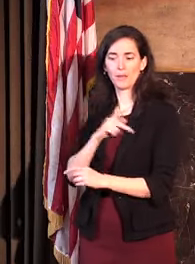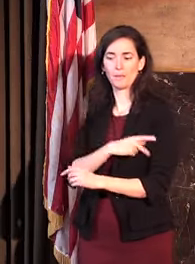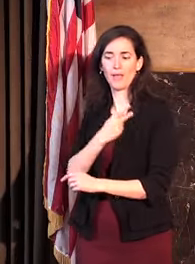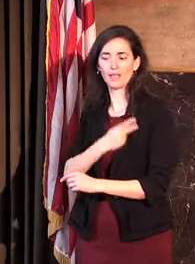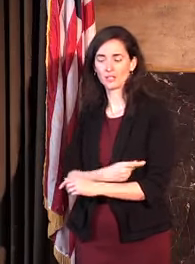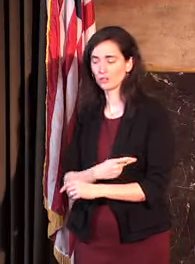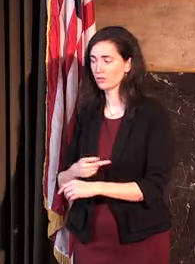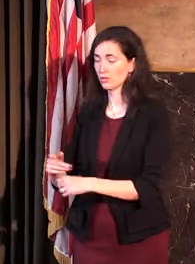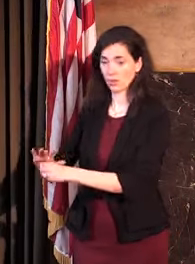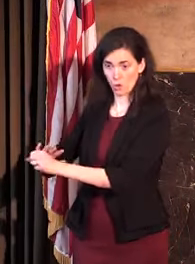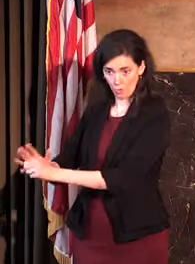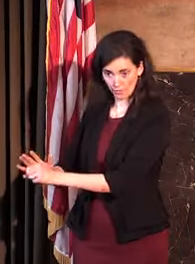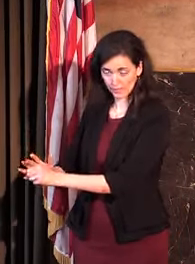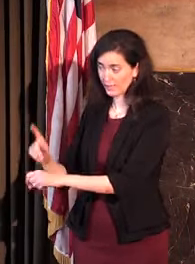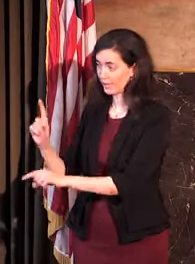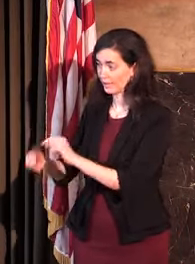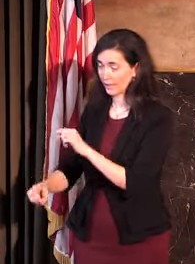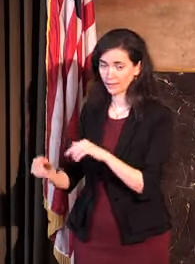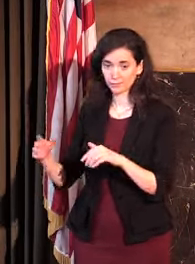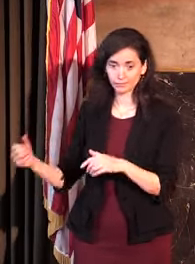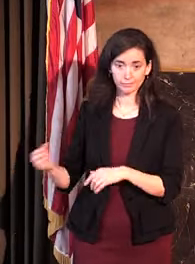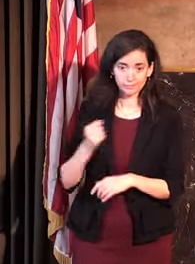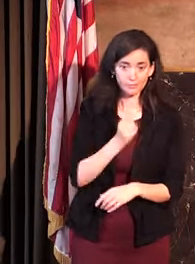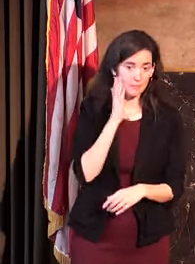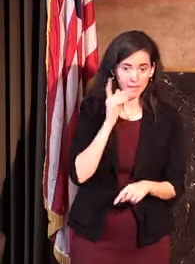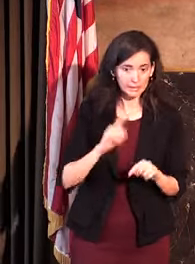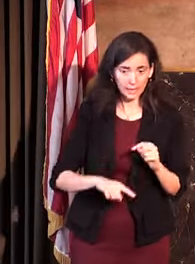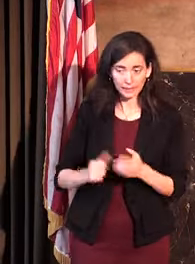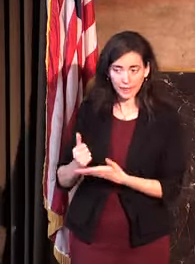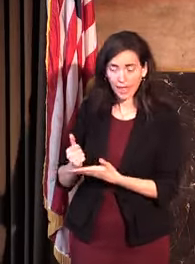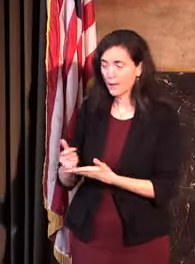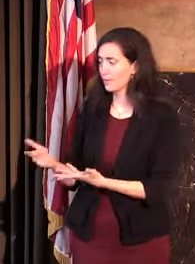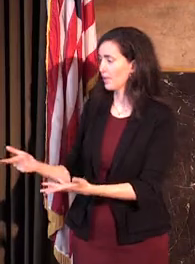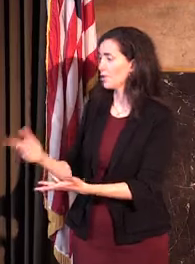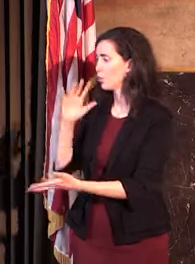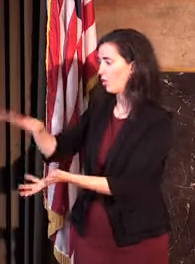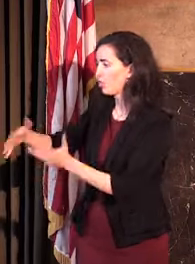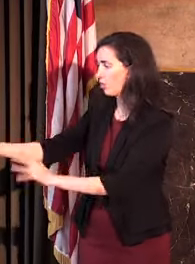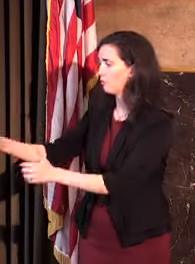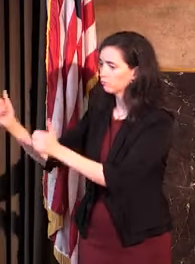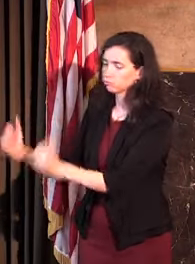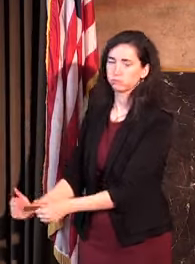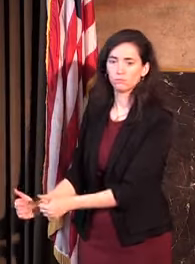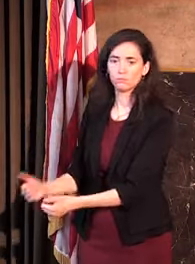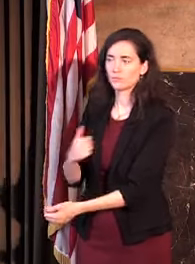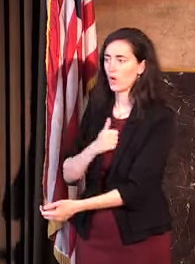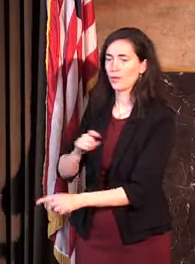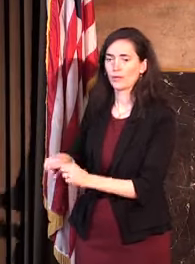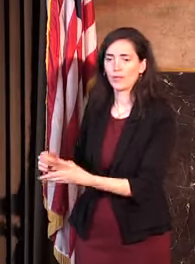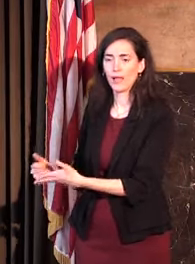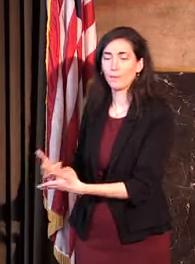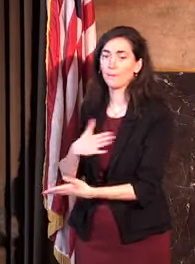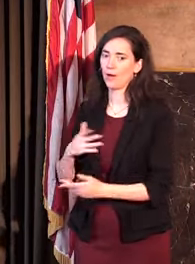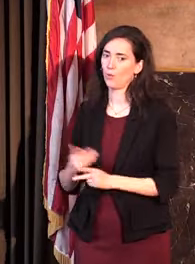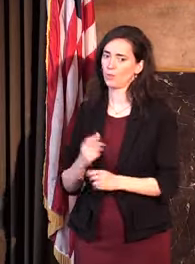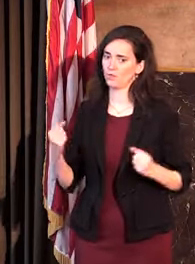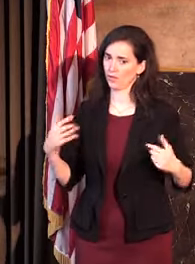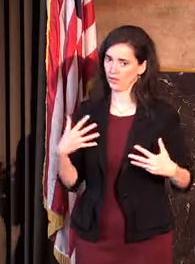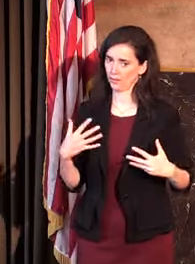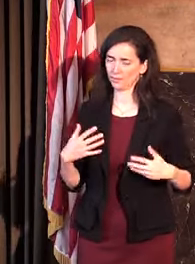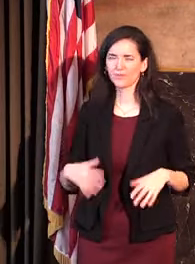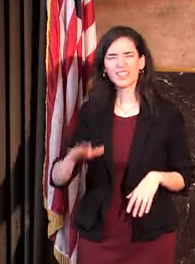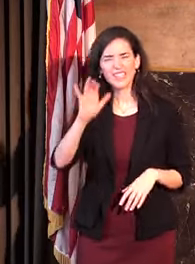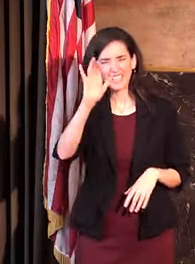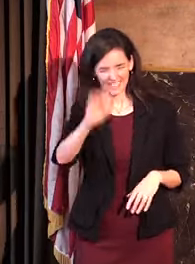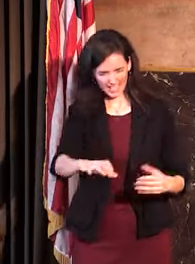of their COVID-19 infection, and we weren't able to get to them. Those are the type of stories that you hear people talk about in war